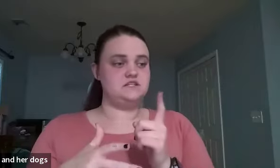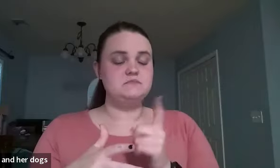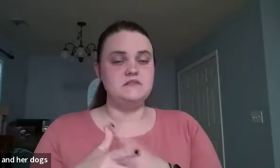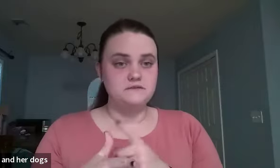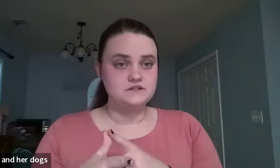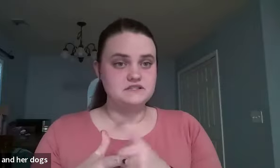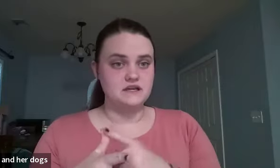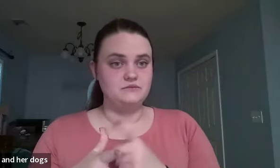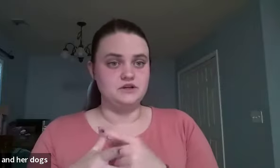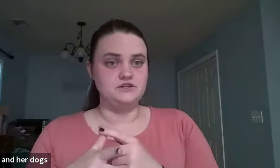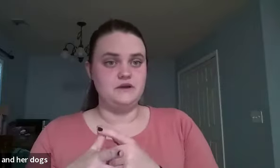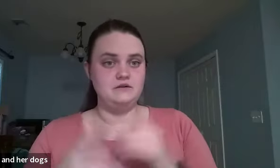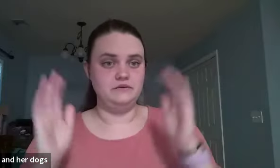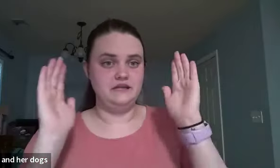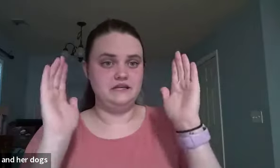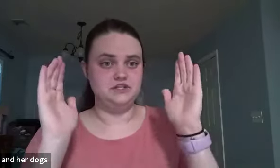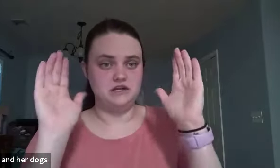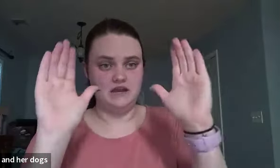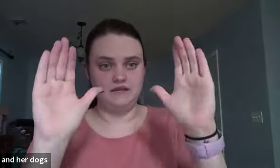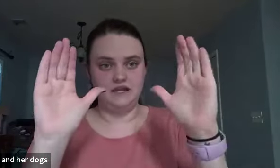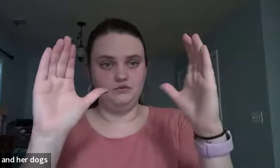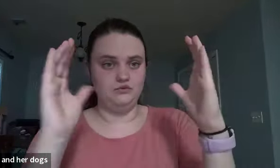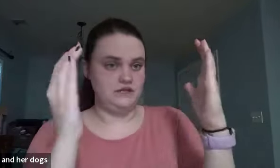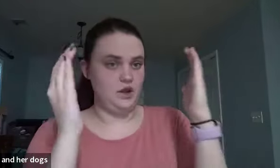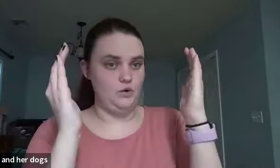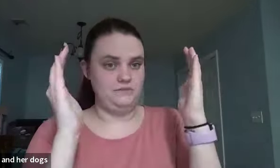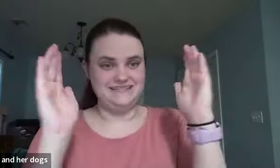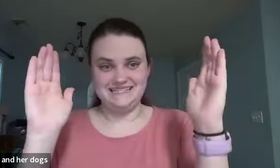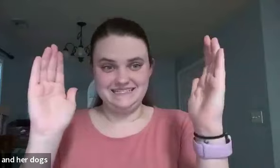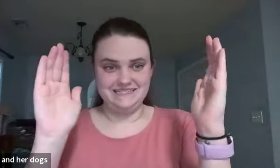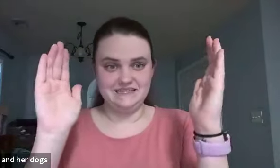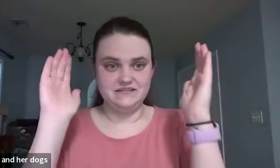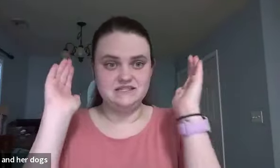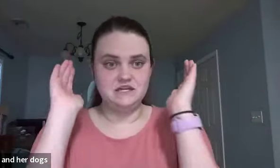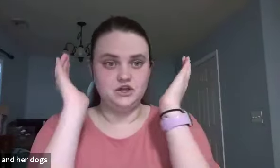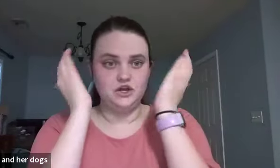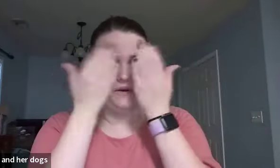excuse me, the first sign we're going to do for Halloween is you're going to have like kind of really open C's like this, and you're going to go